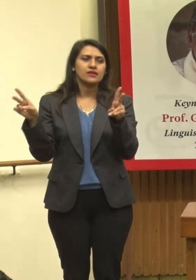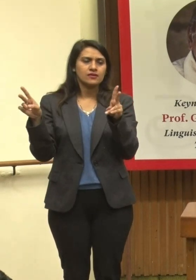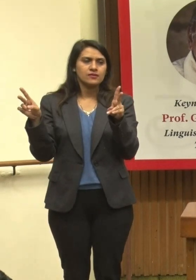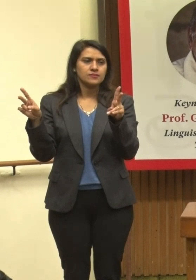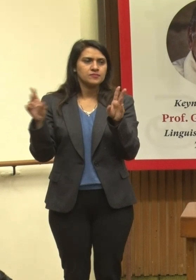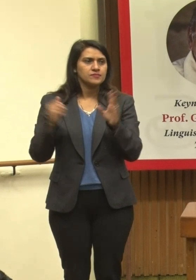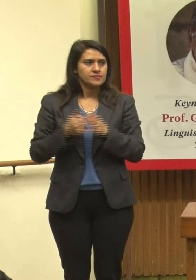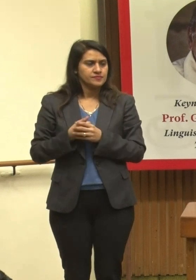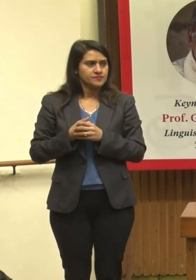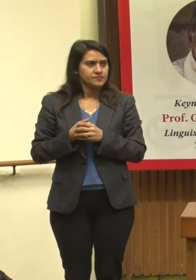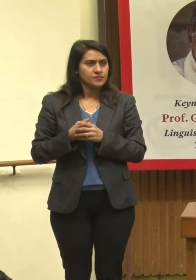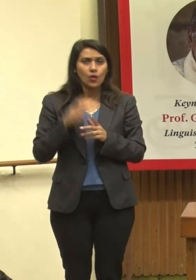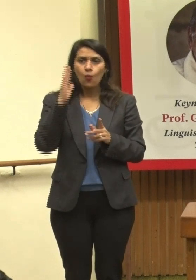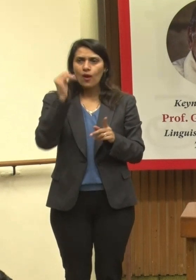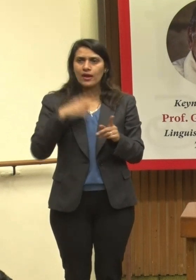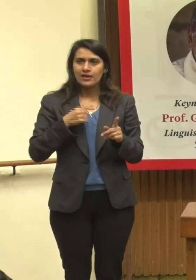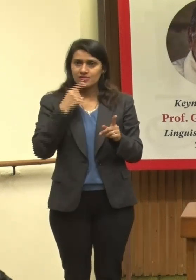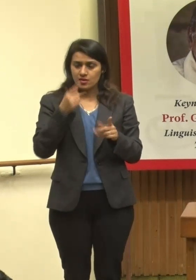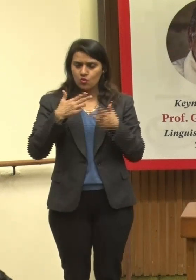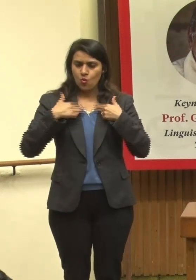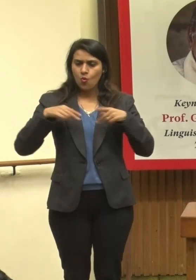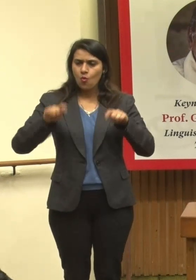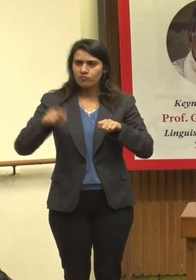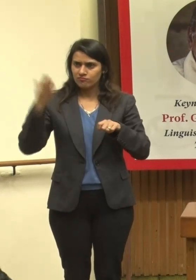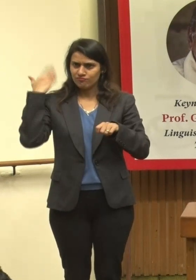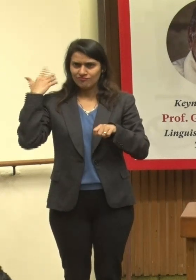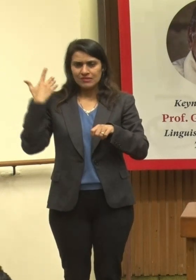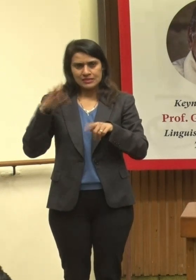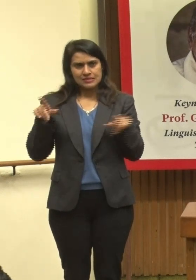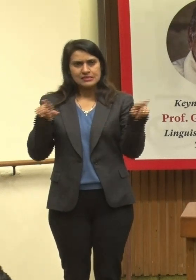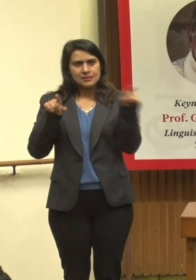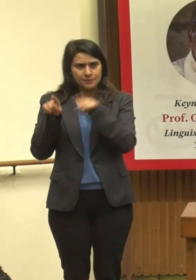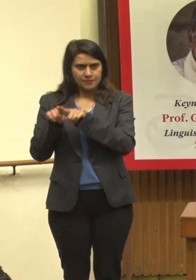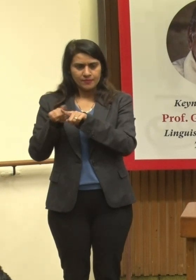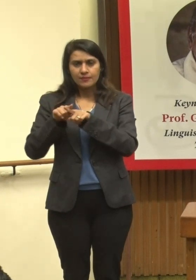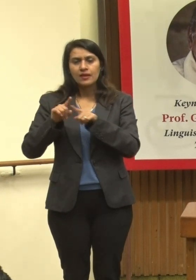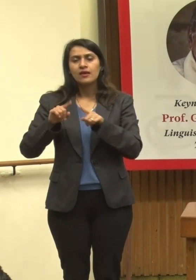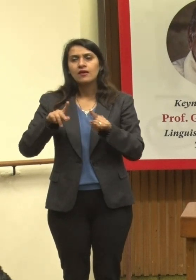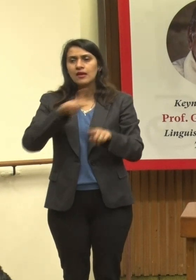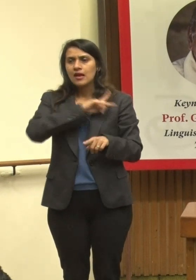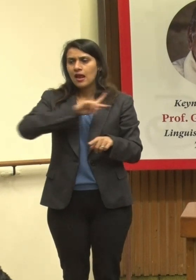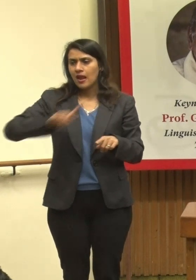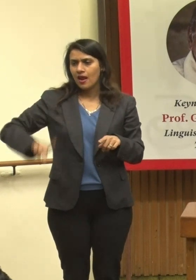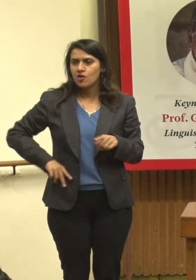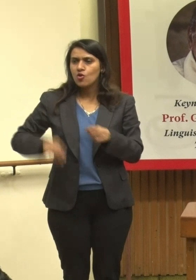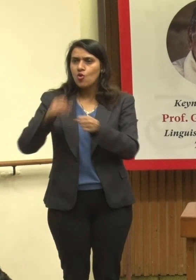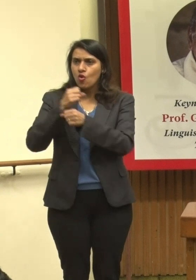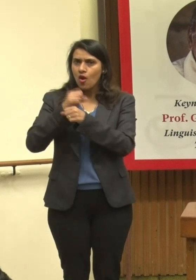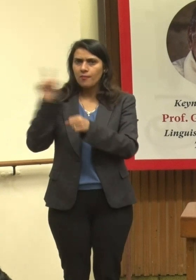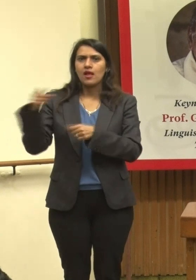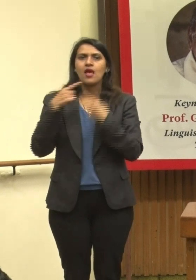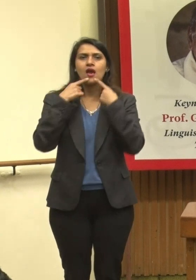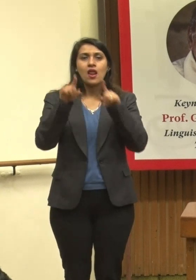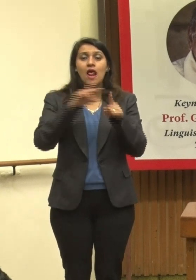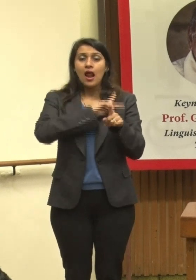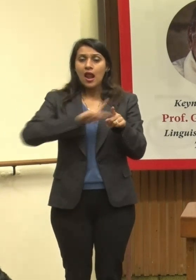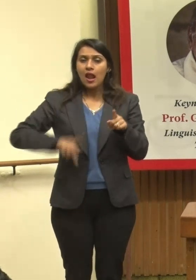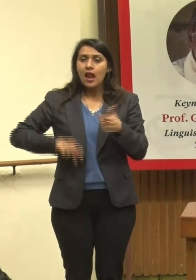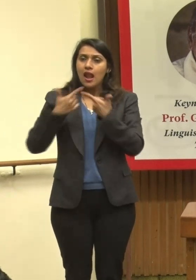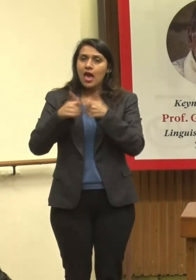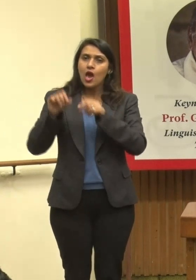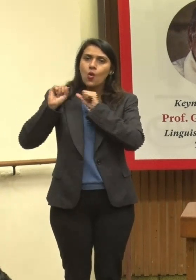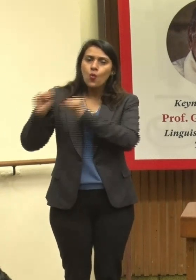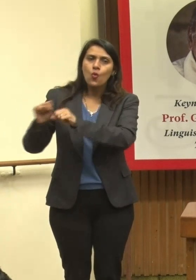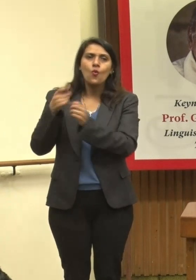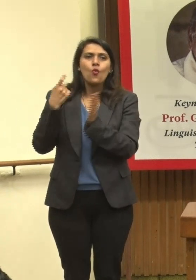I say this because of a court case where the Karnataka government made Kannada compulsory, and then the